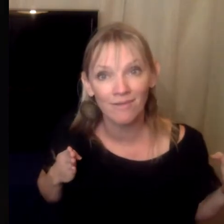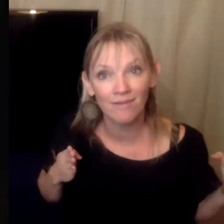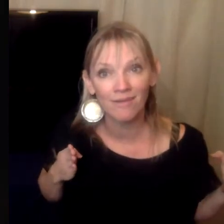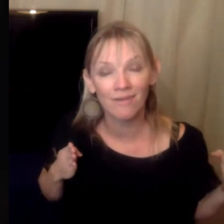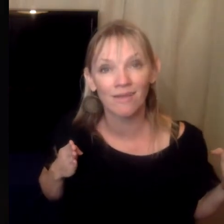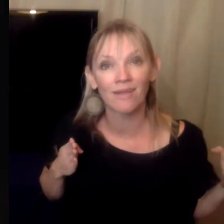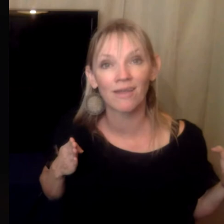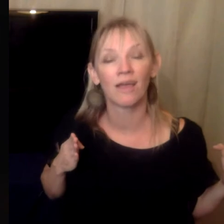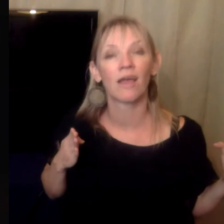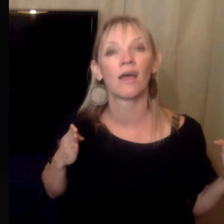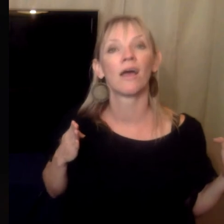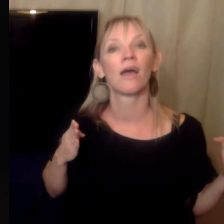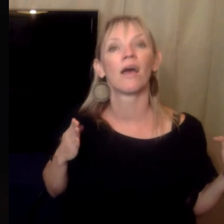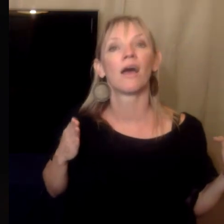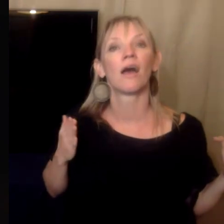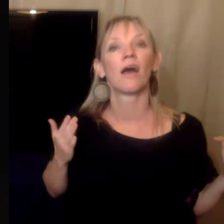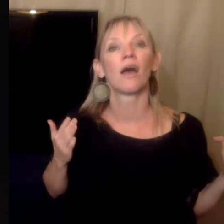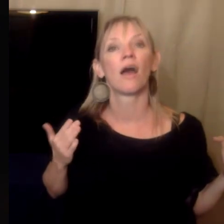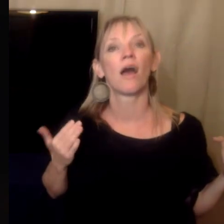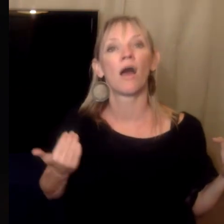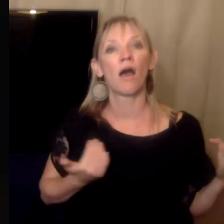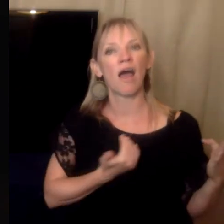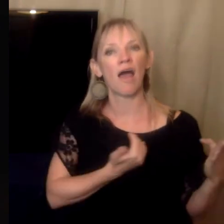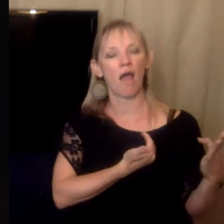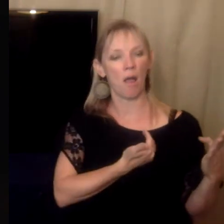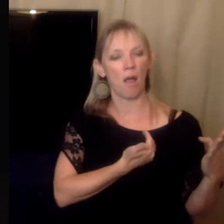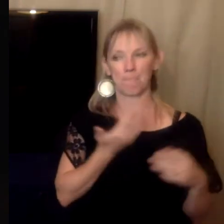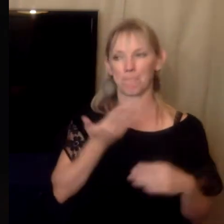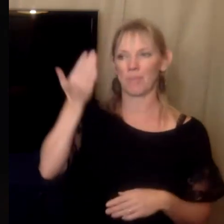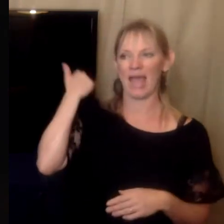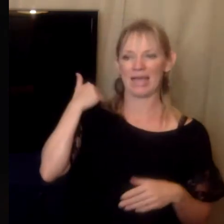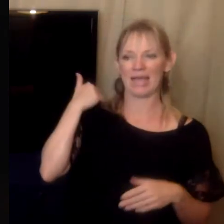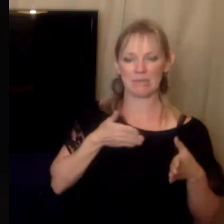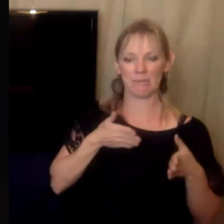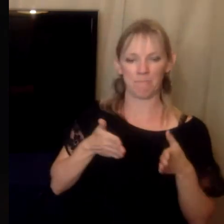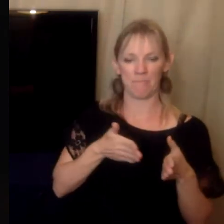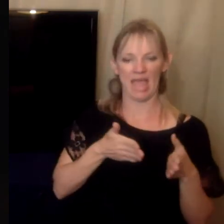And we step out of a past that shrouds us